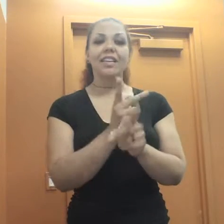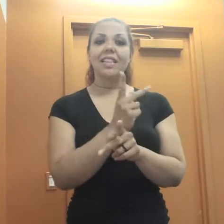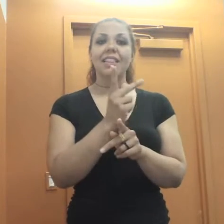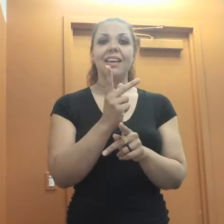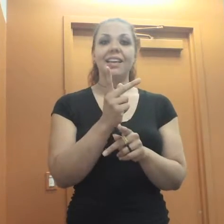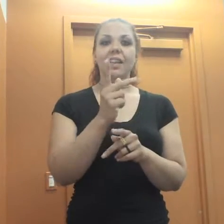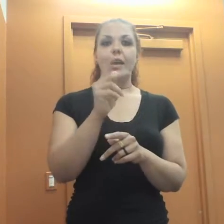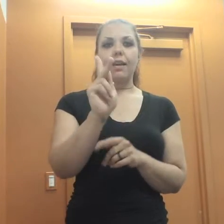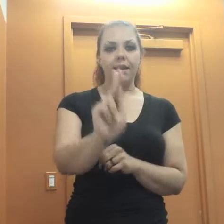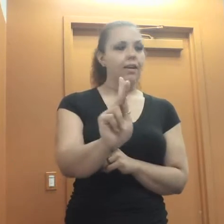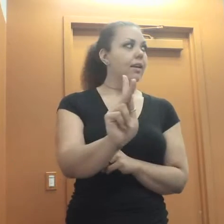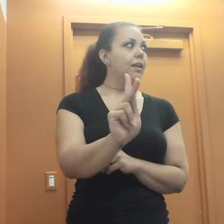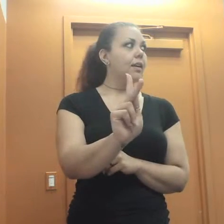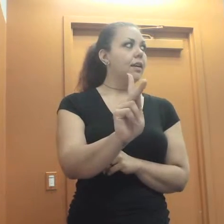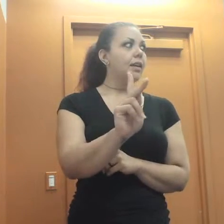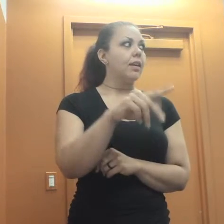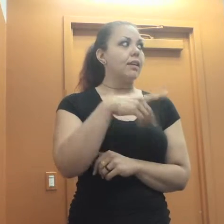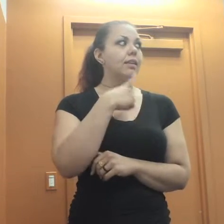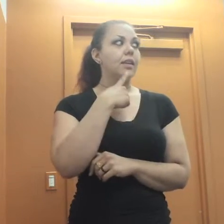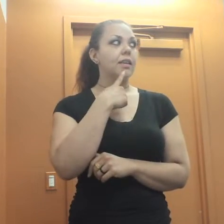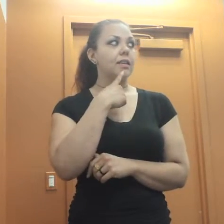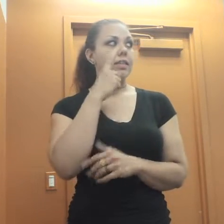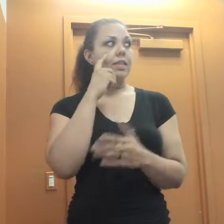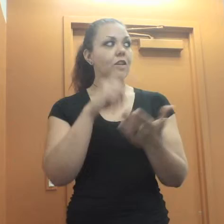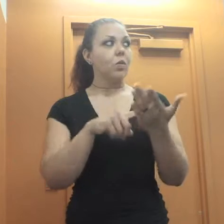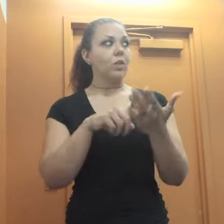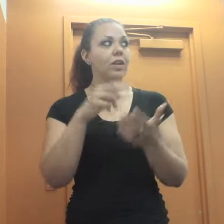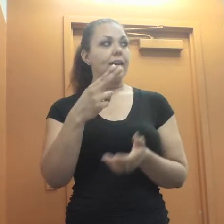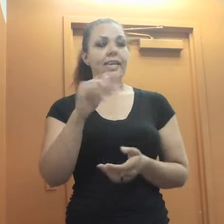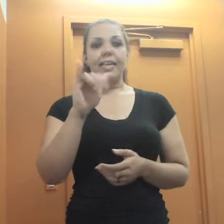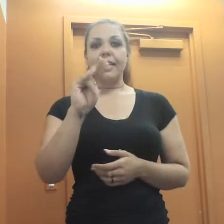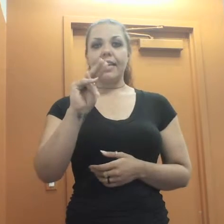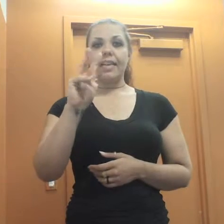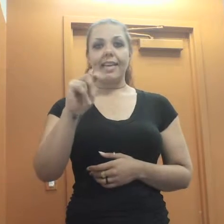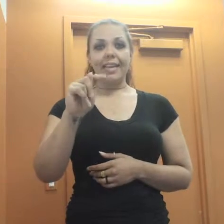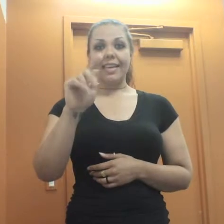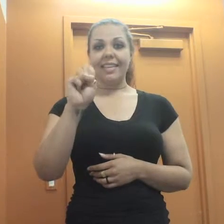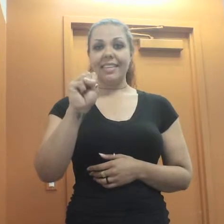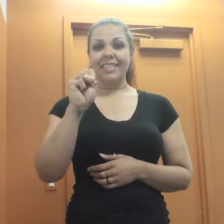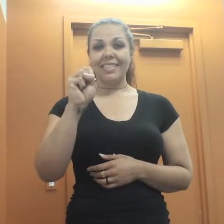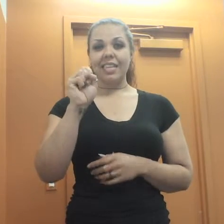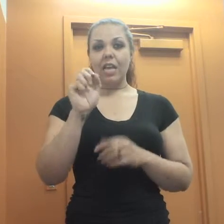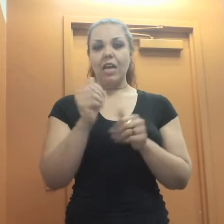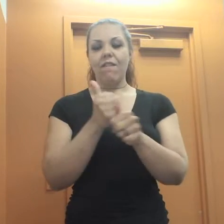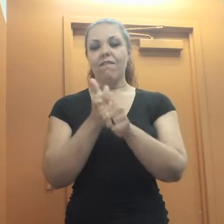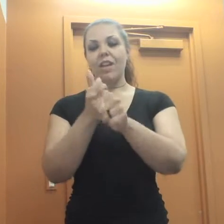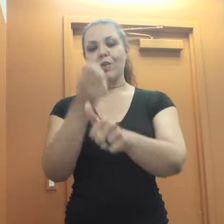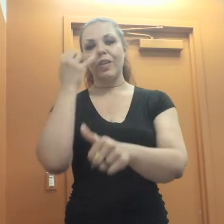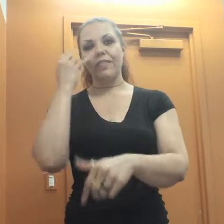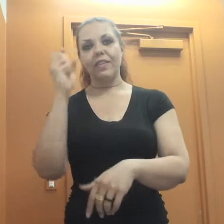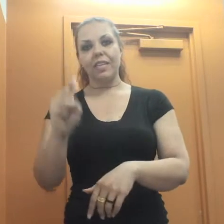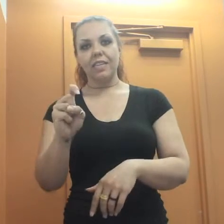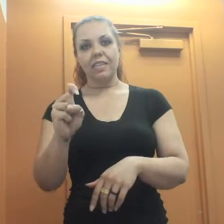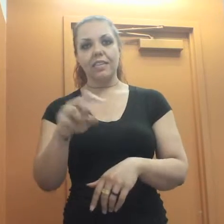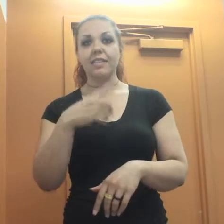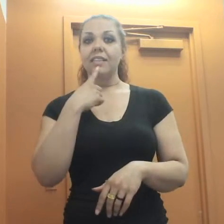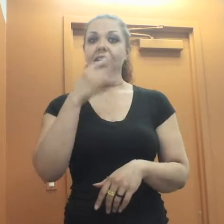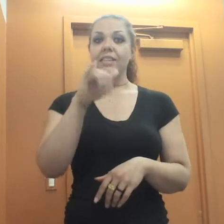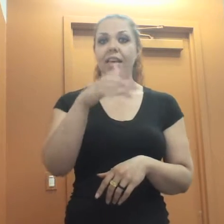says hints to follow if needed. Why does it say that? It says that because we are taking a quantum leap in